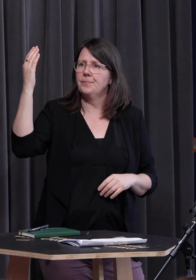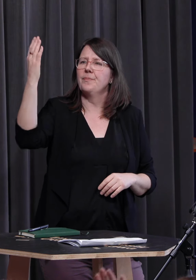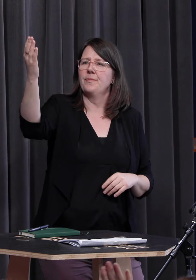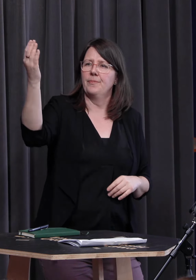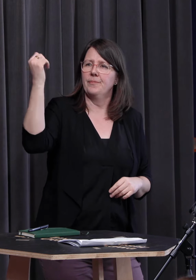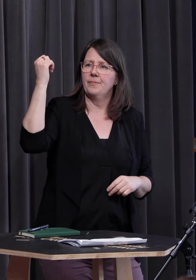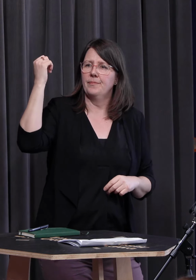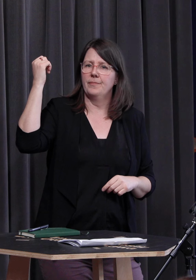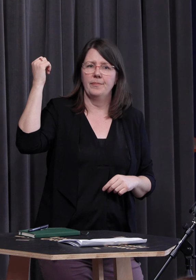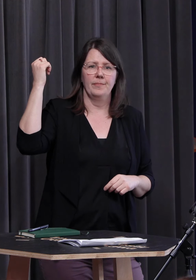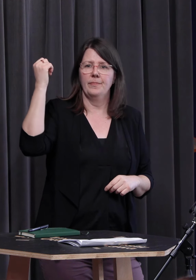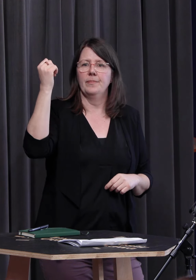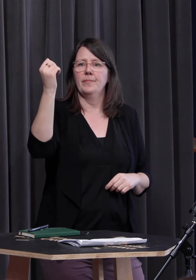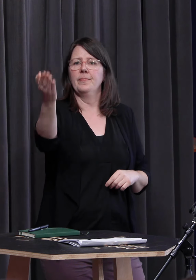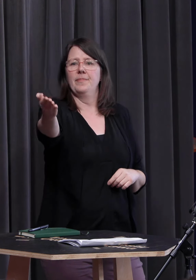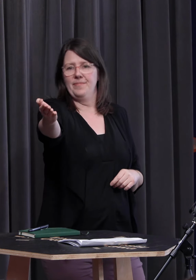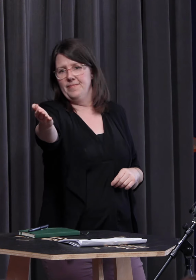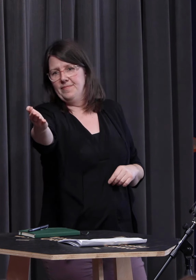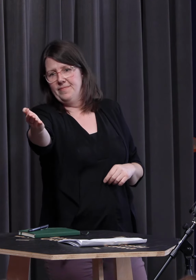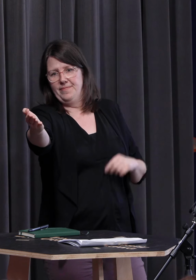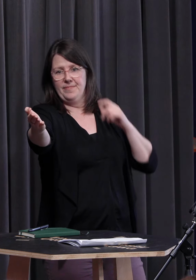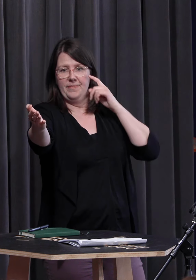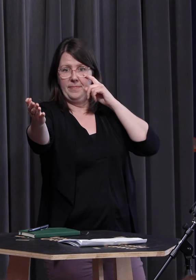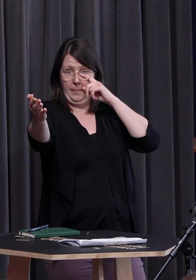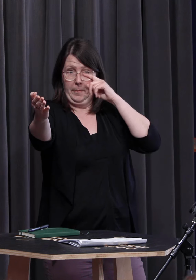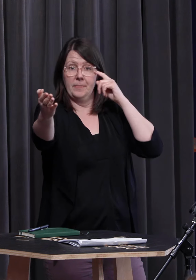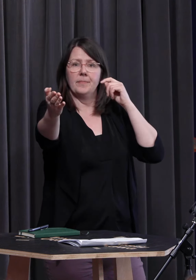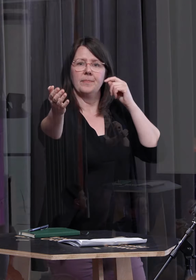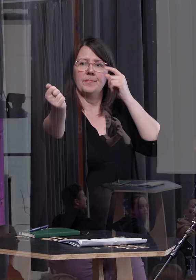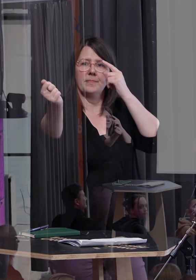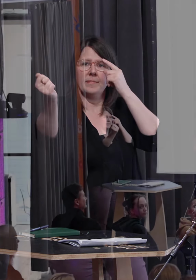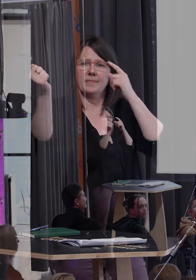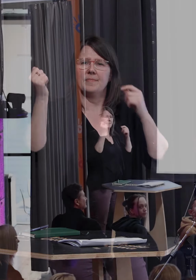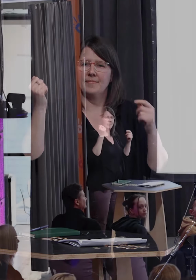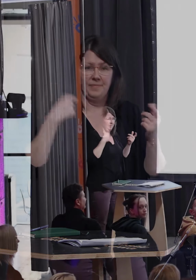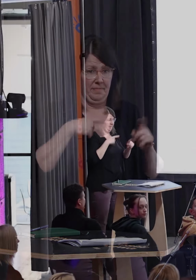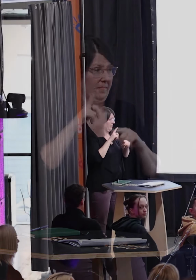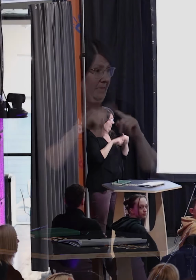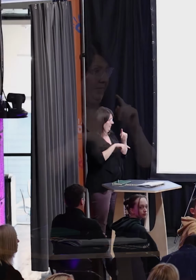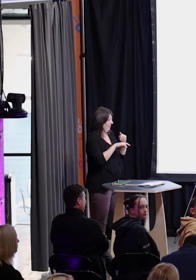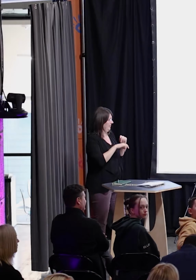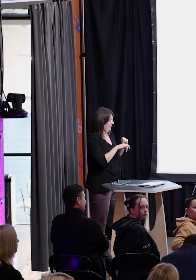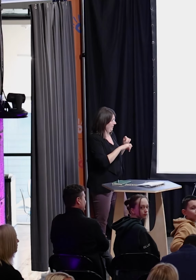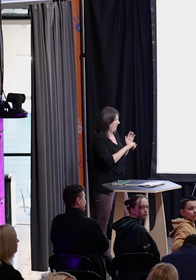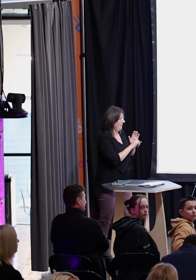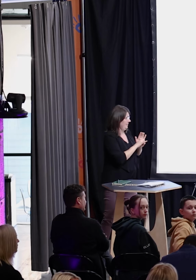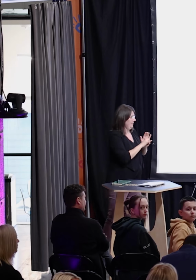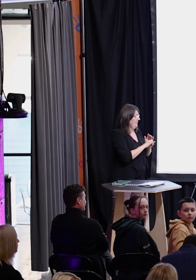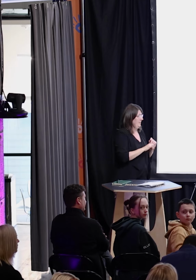I was just wondering exactly about that. How long does it take to get to a, I